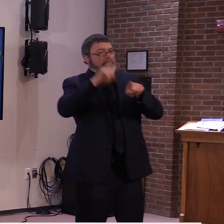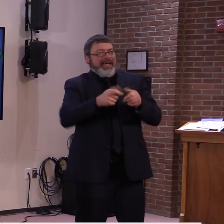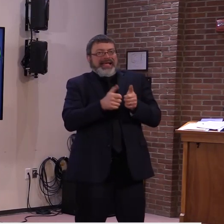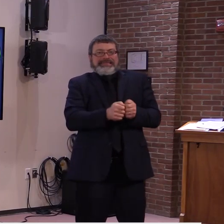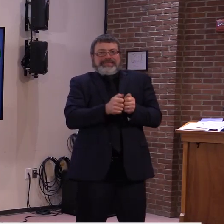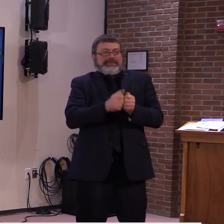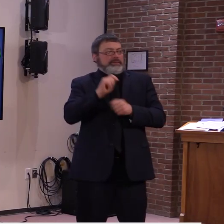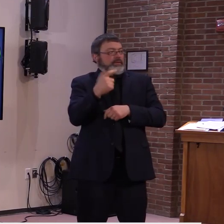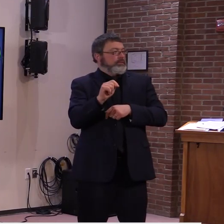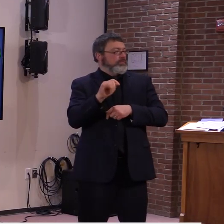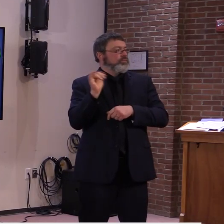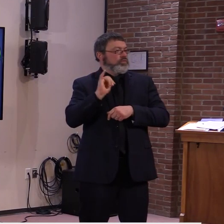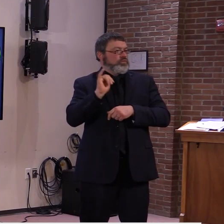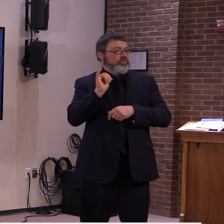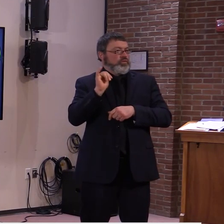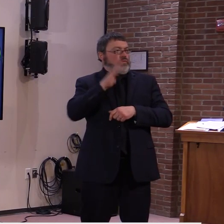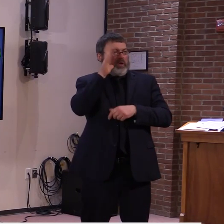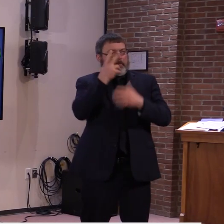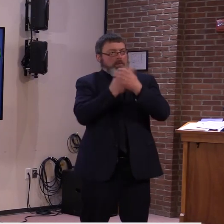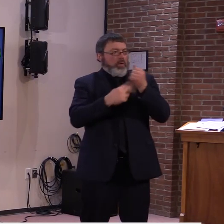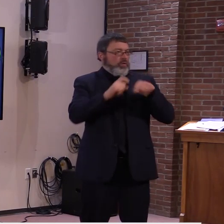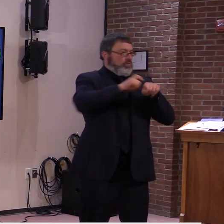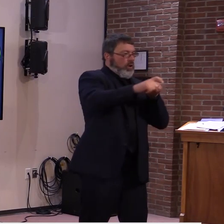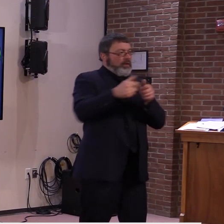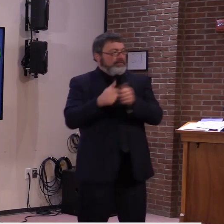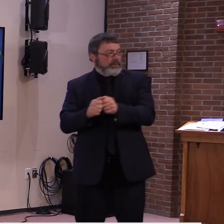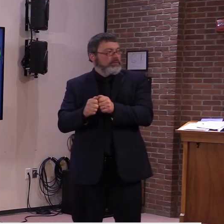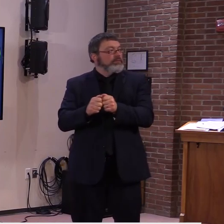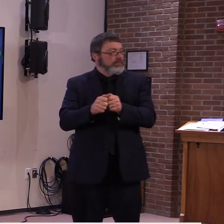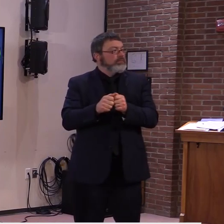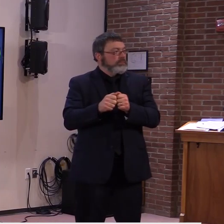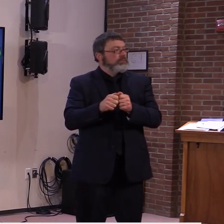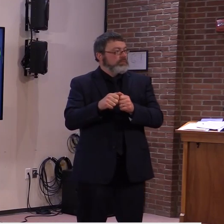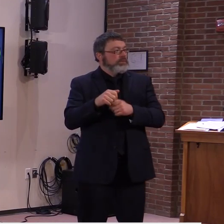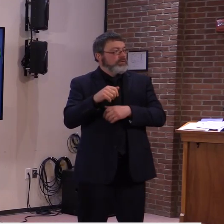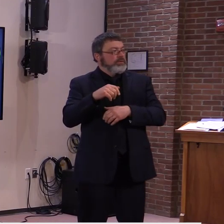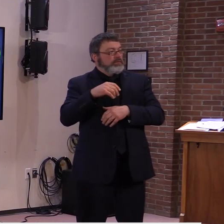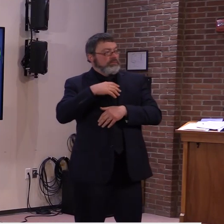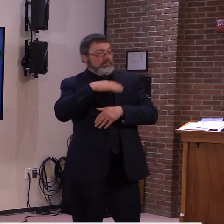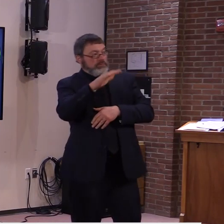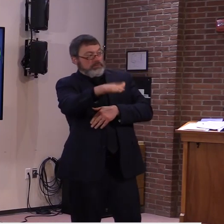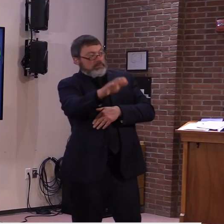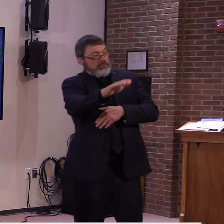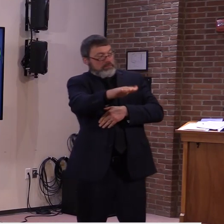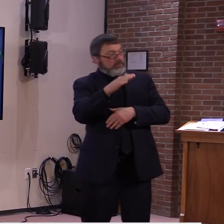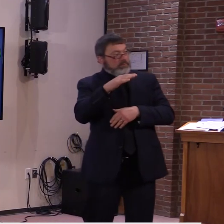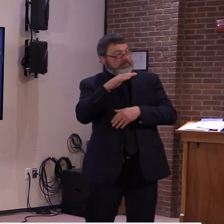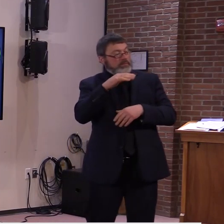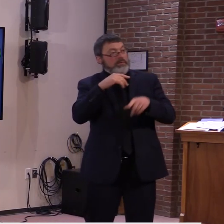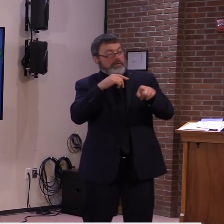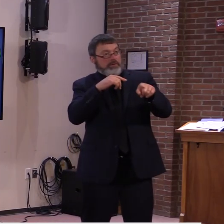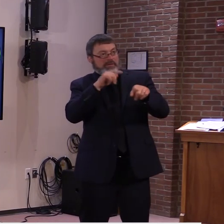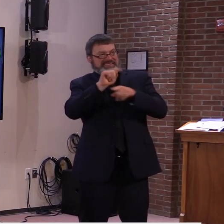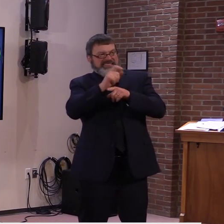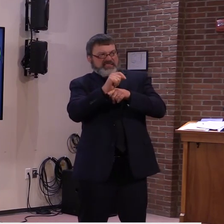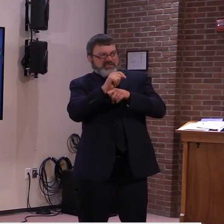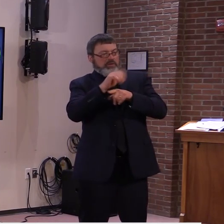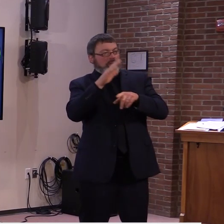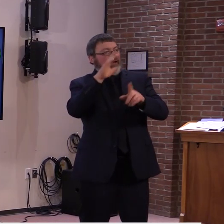have a text to Vermonters alerting them the fact they've been identified as a close contact, and will help get the word out